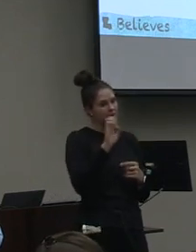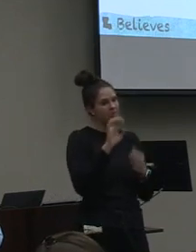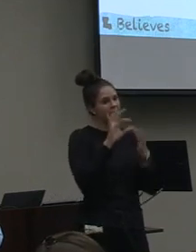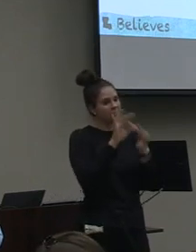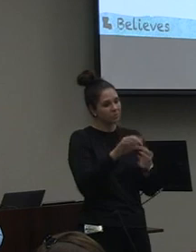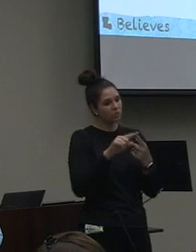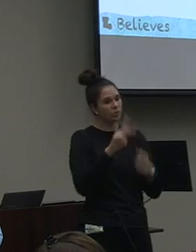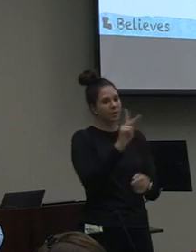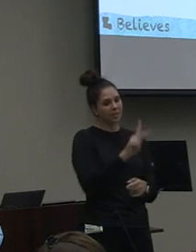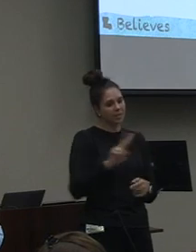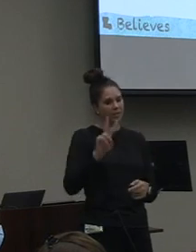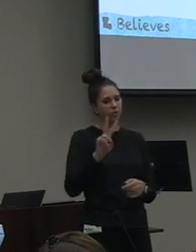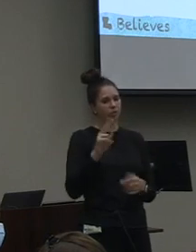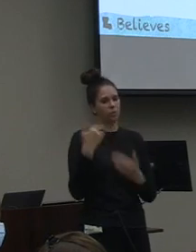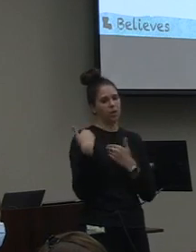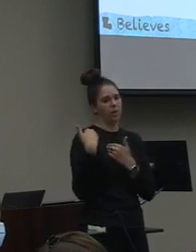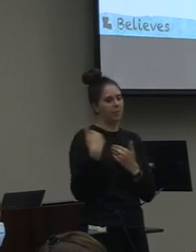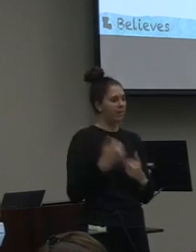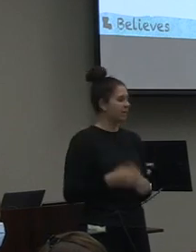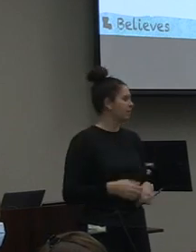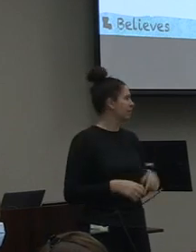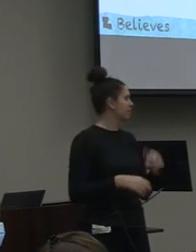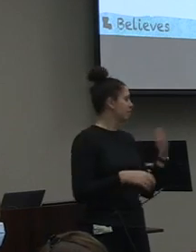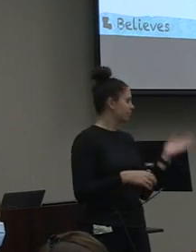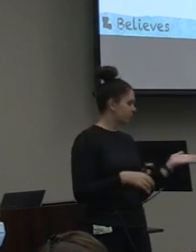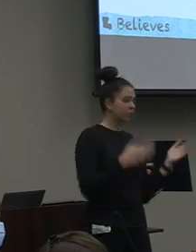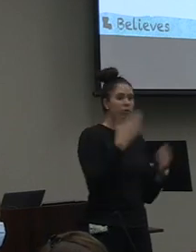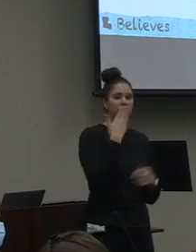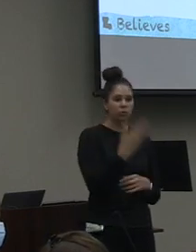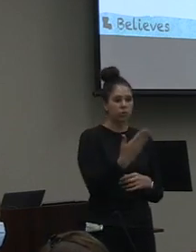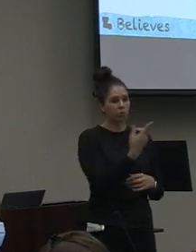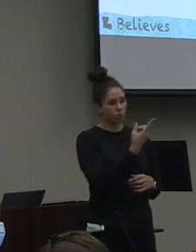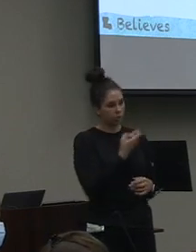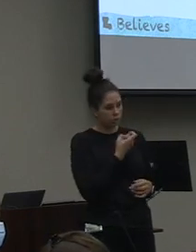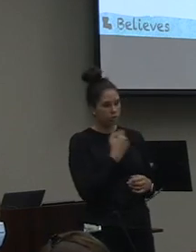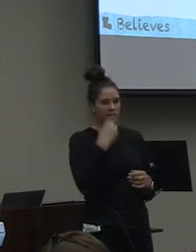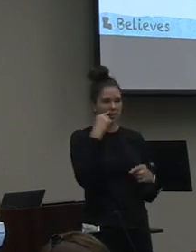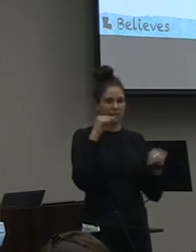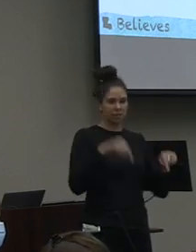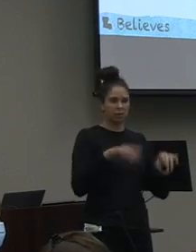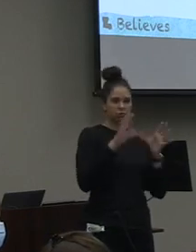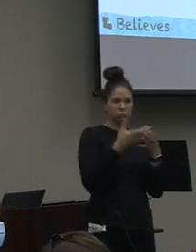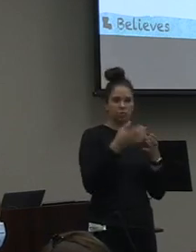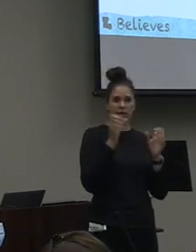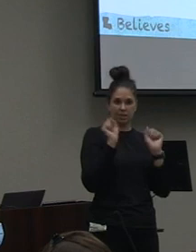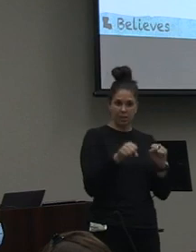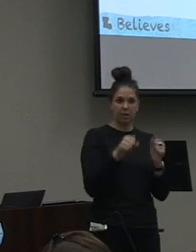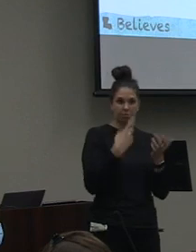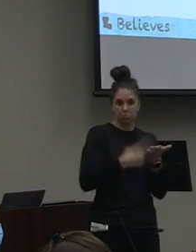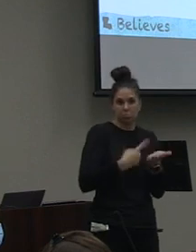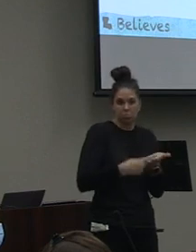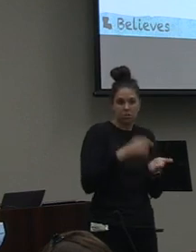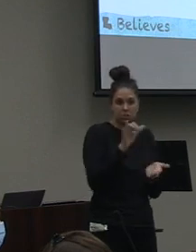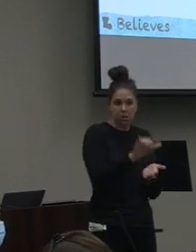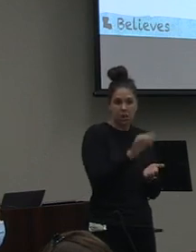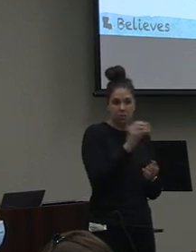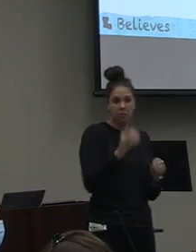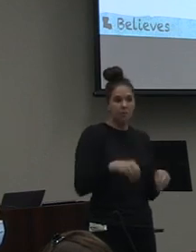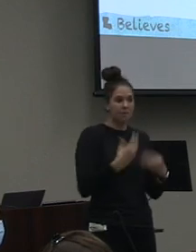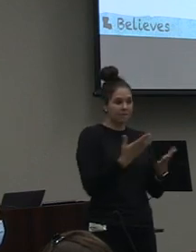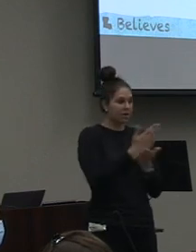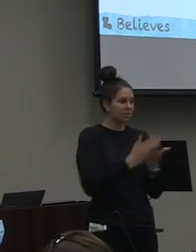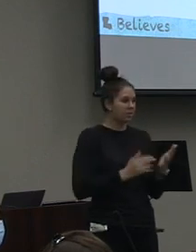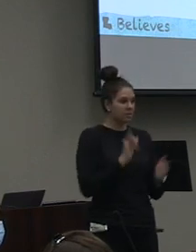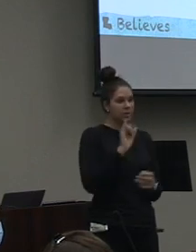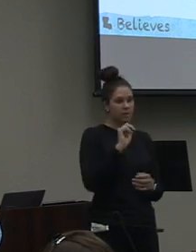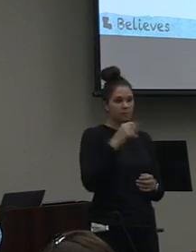K-2 accountability? So that is a good question. I think this group can absolutely discuss it and provide some